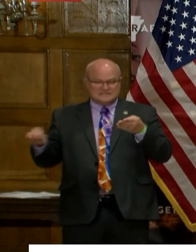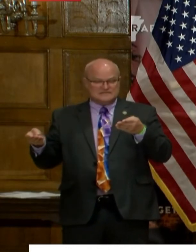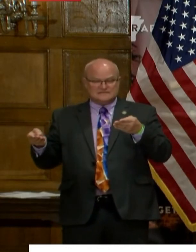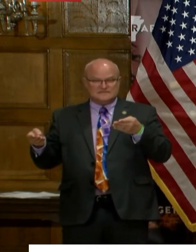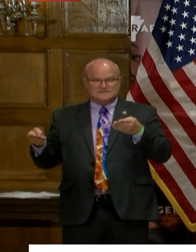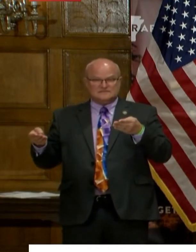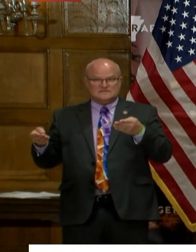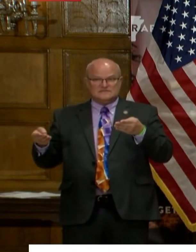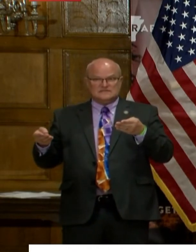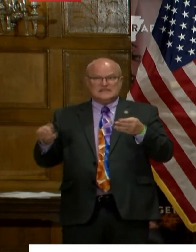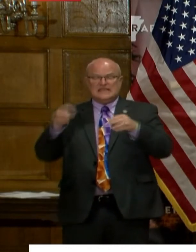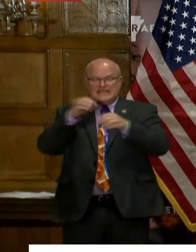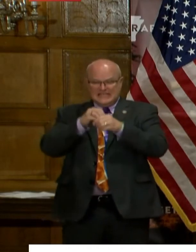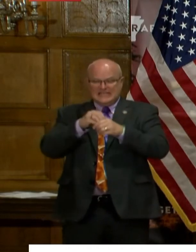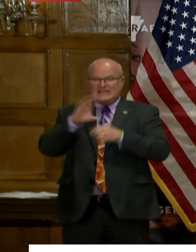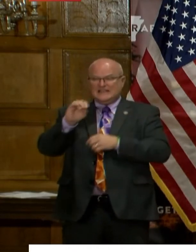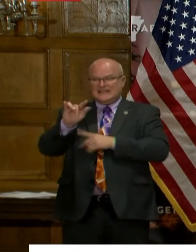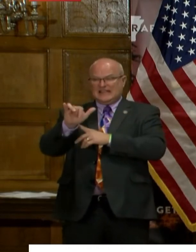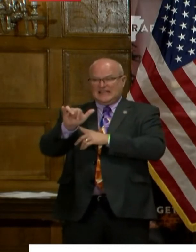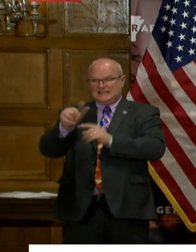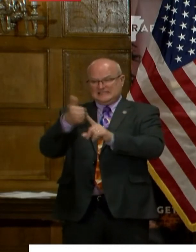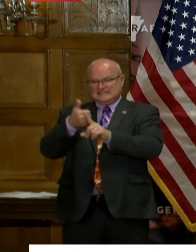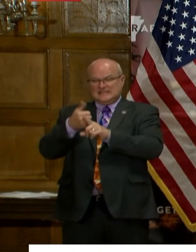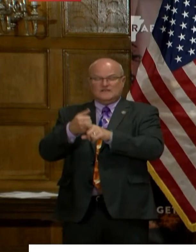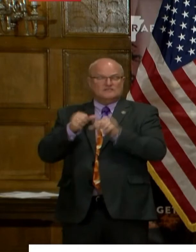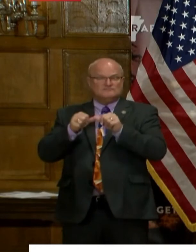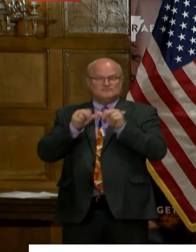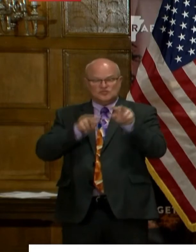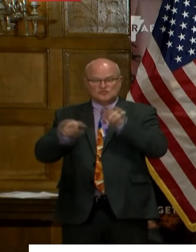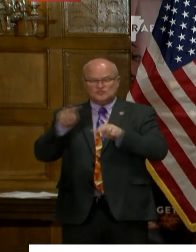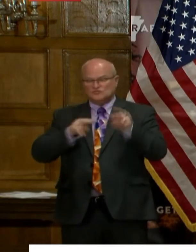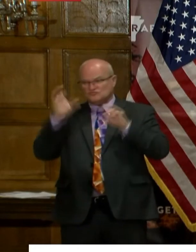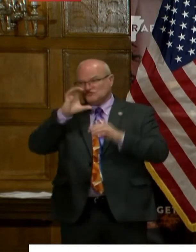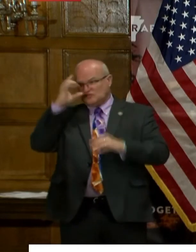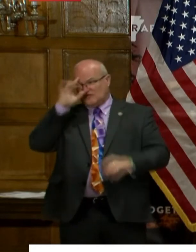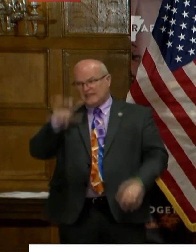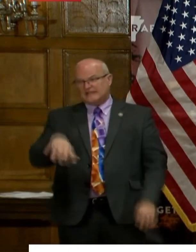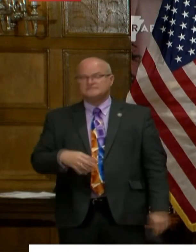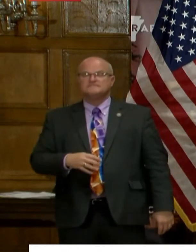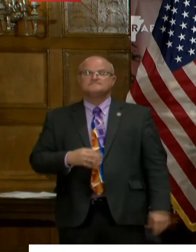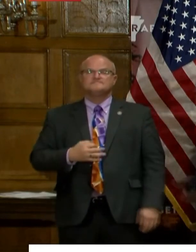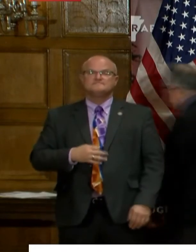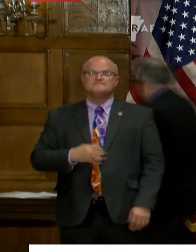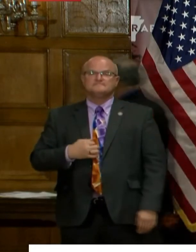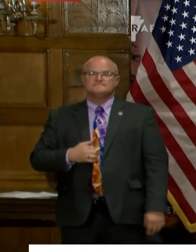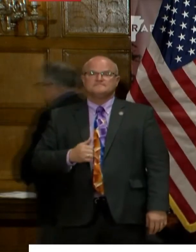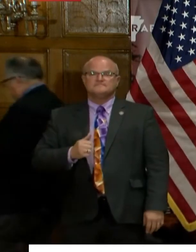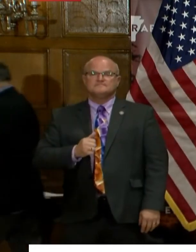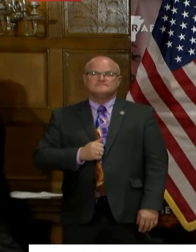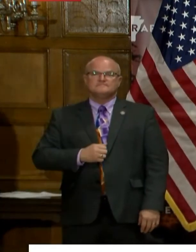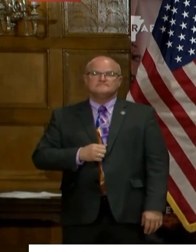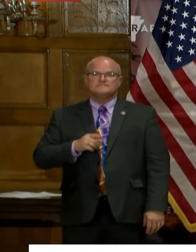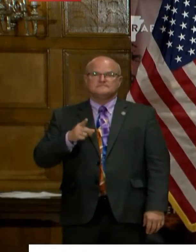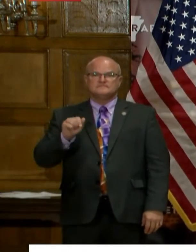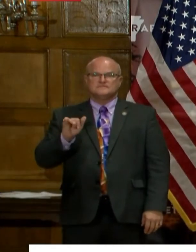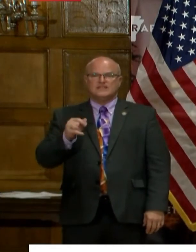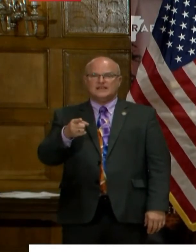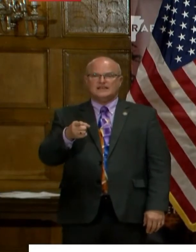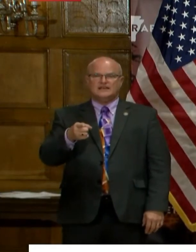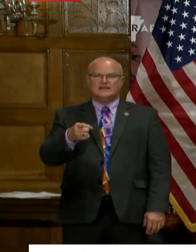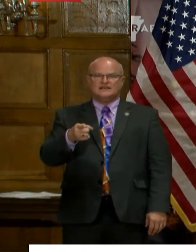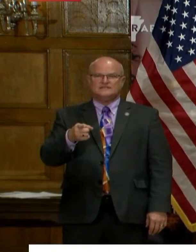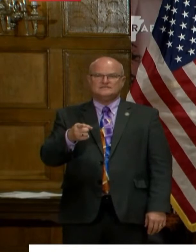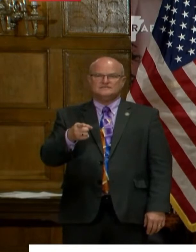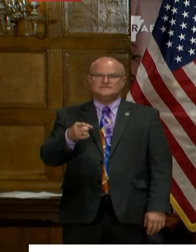in the county itself, and we're continuing to look for that. All right. Jay, do you have one more question?